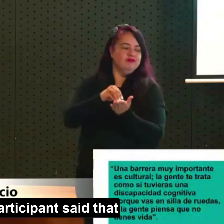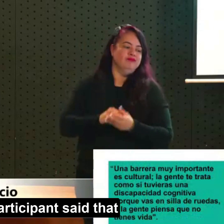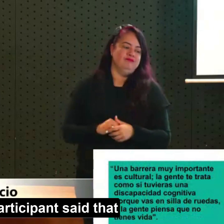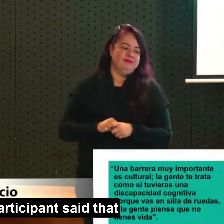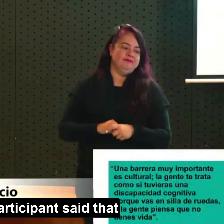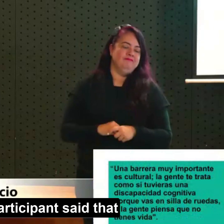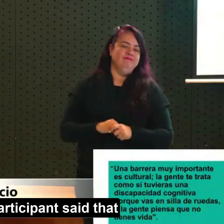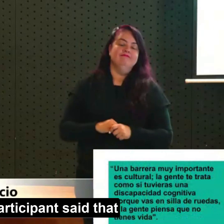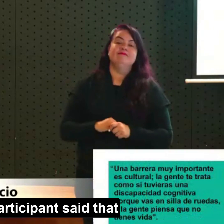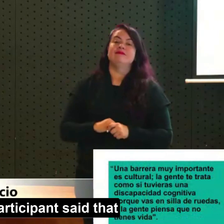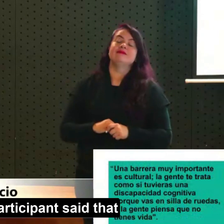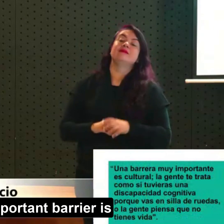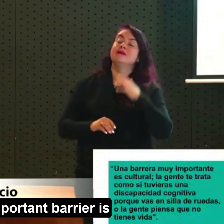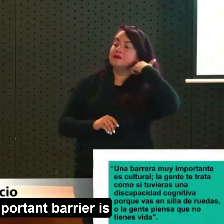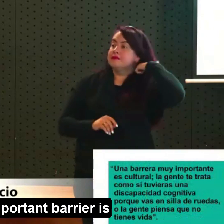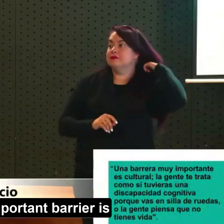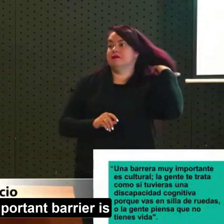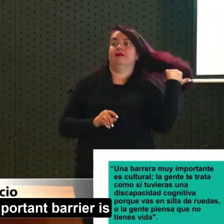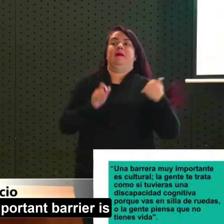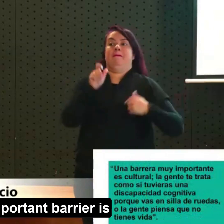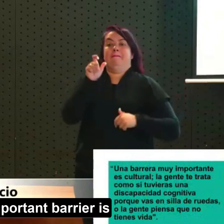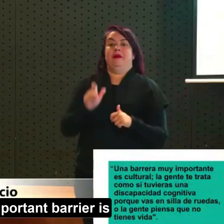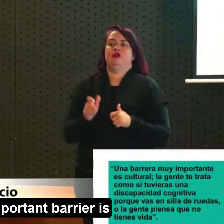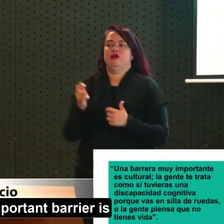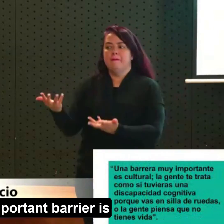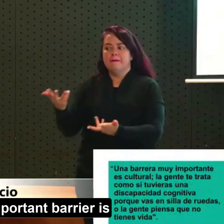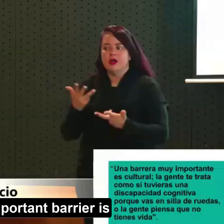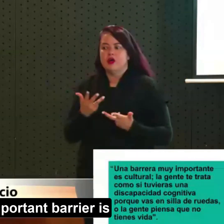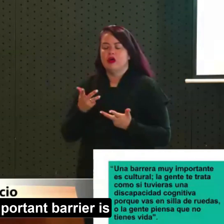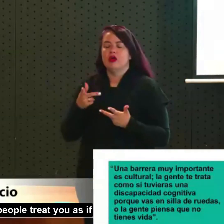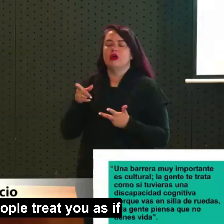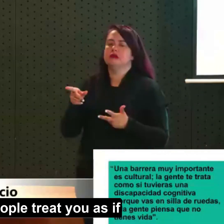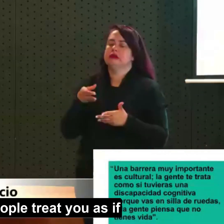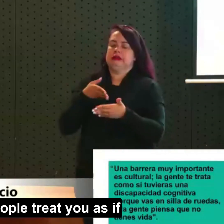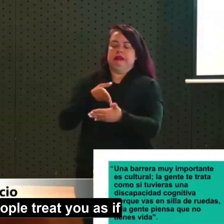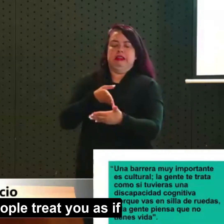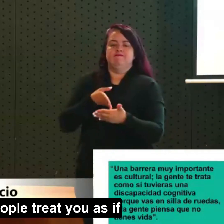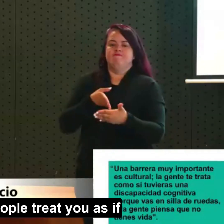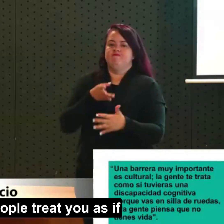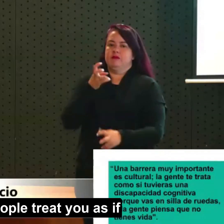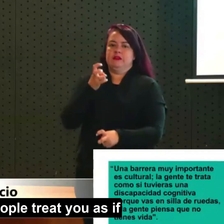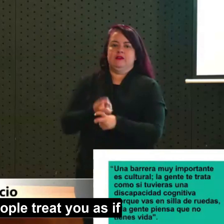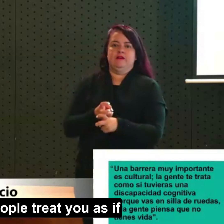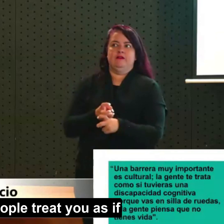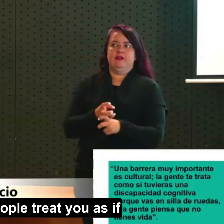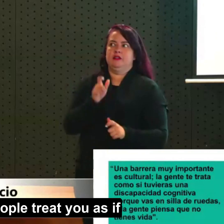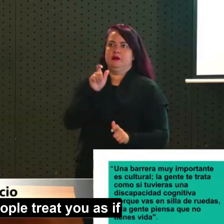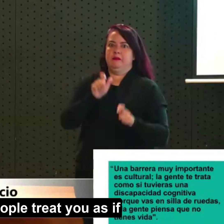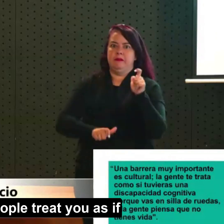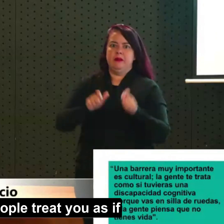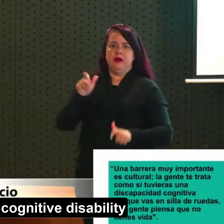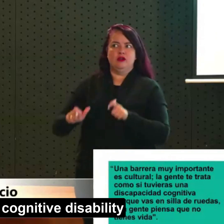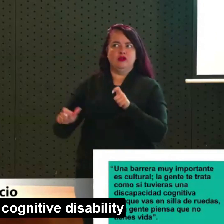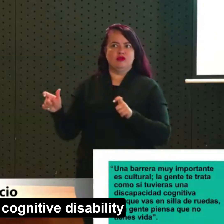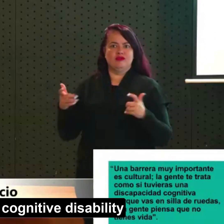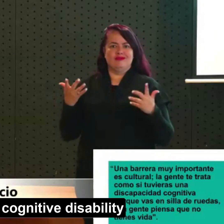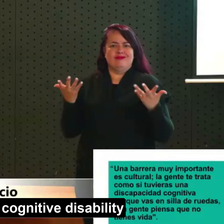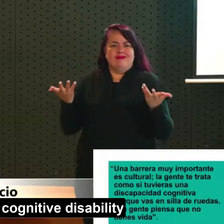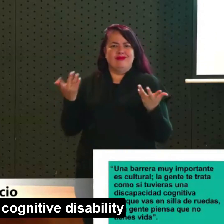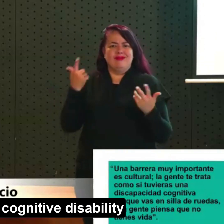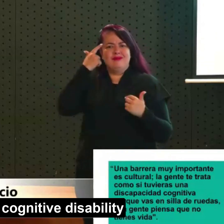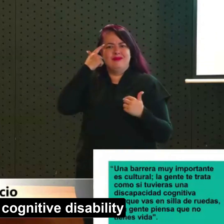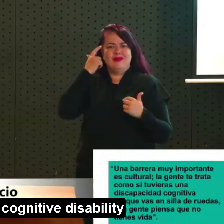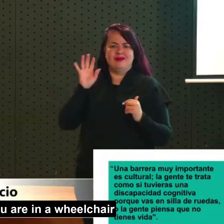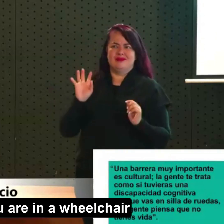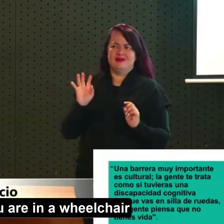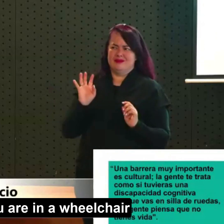And one participant said that a very important barrier is cultural. People treat you as if you have a